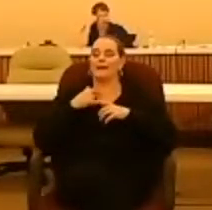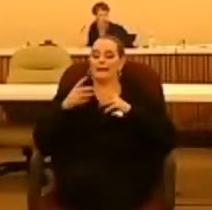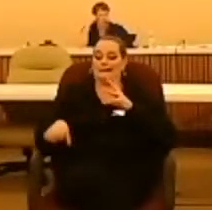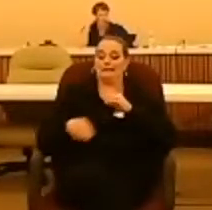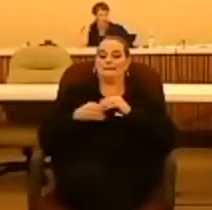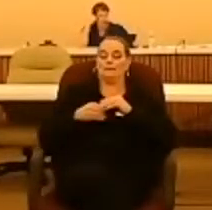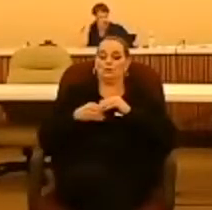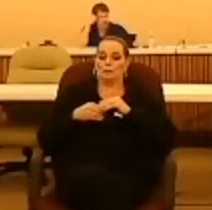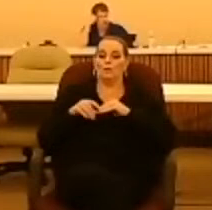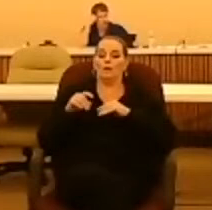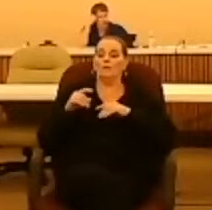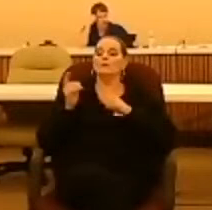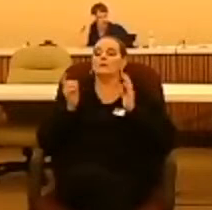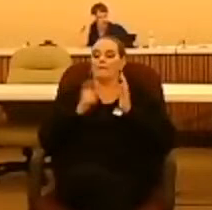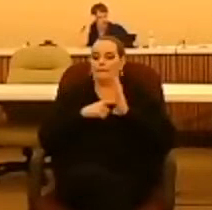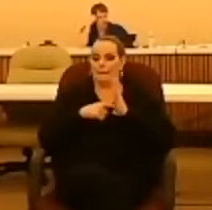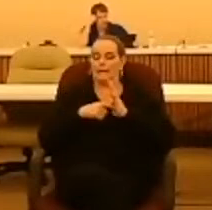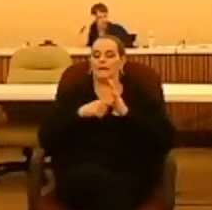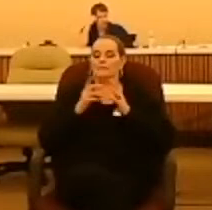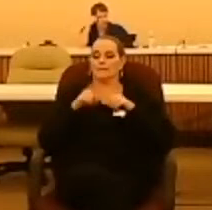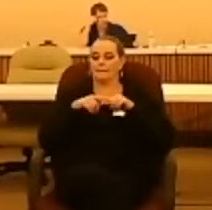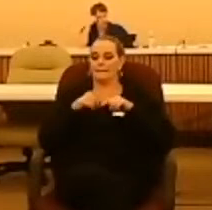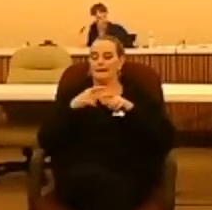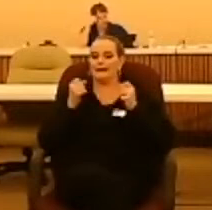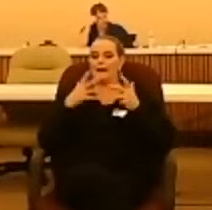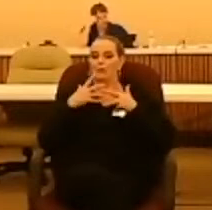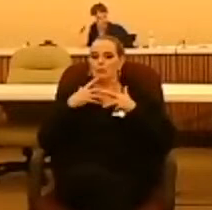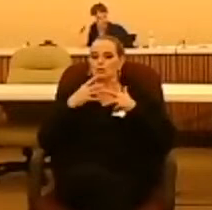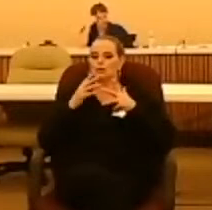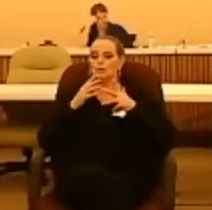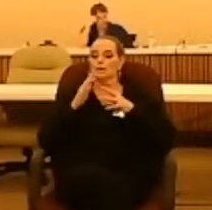of the traffic that development puts on.